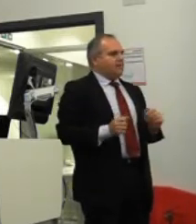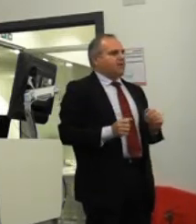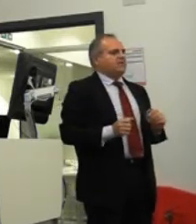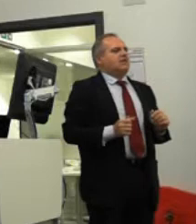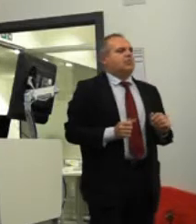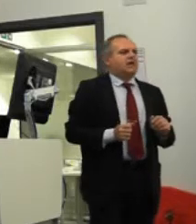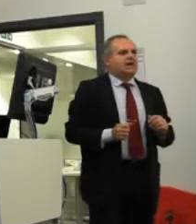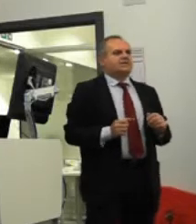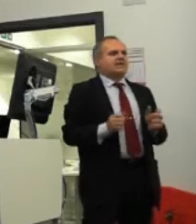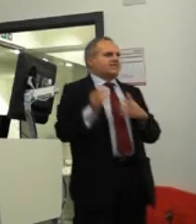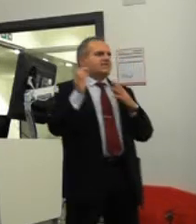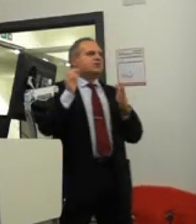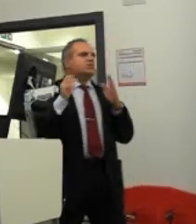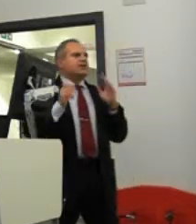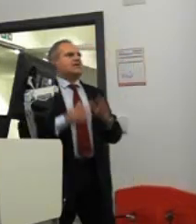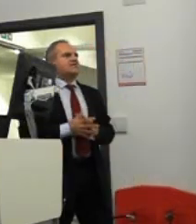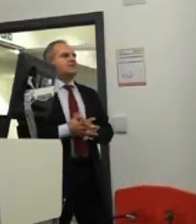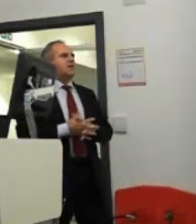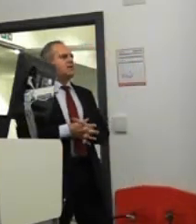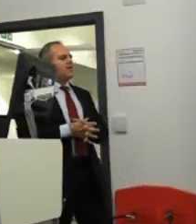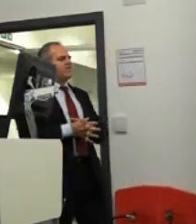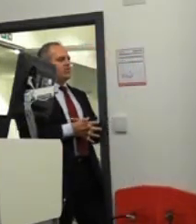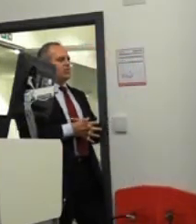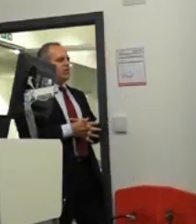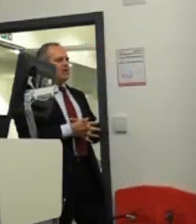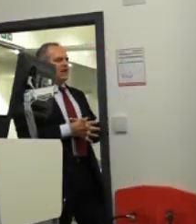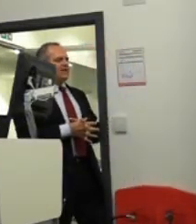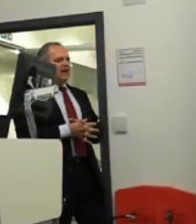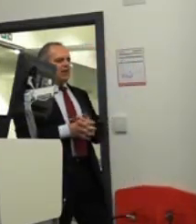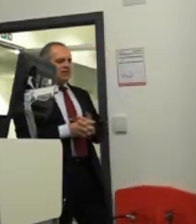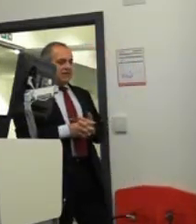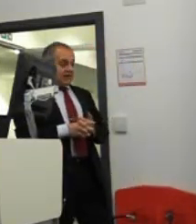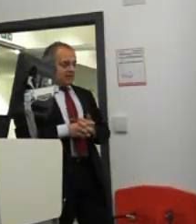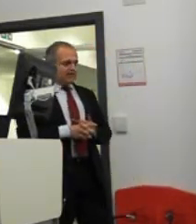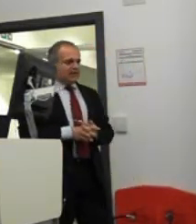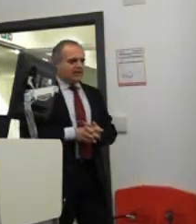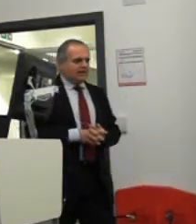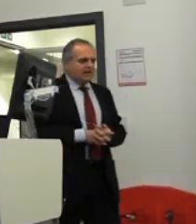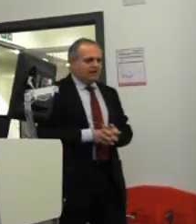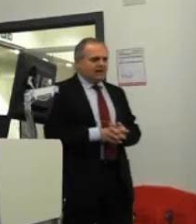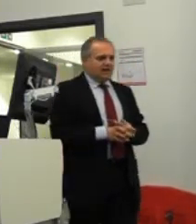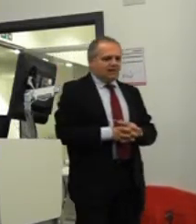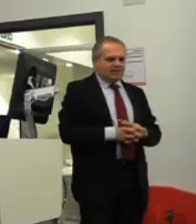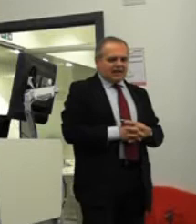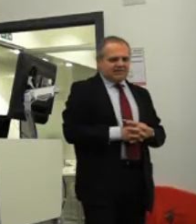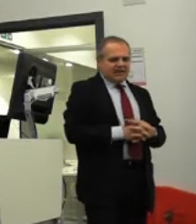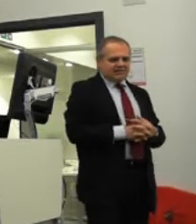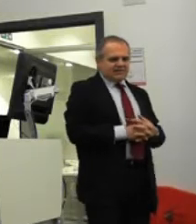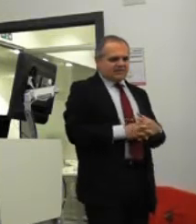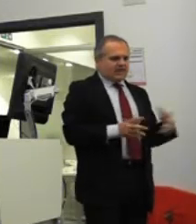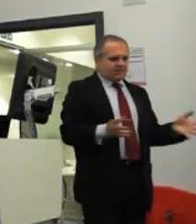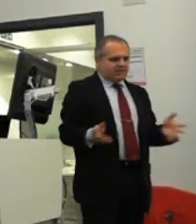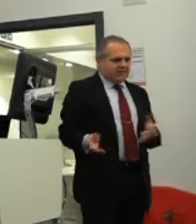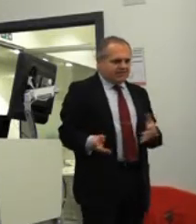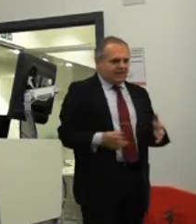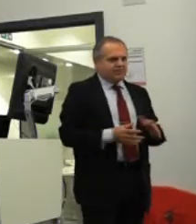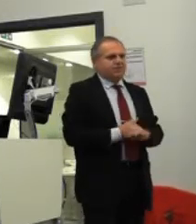because we have tests in non-castle many months ago and our young uh testers young deaf